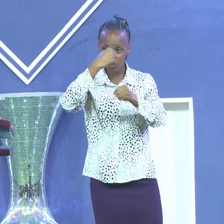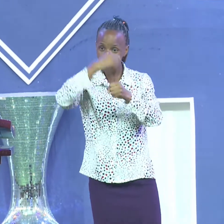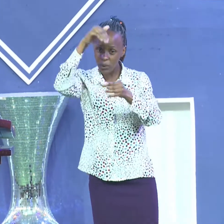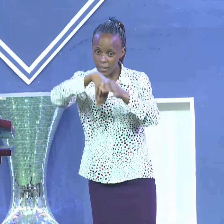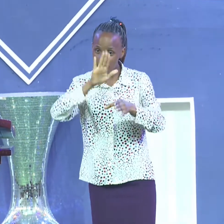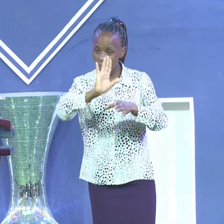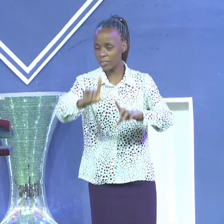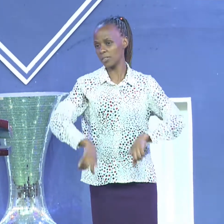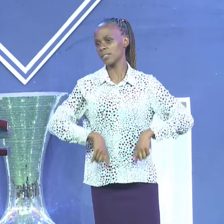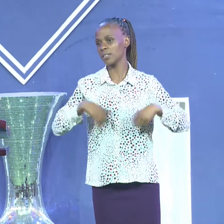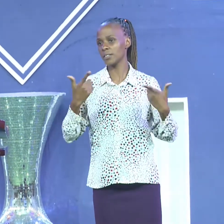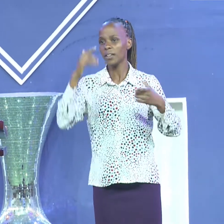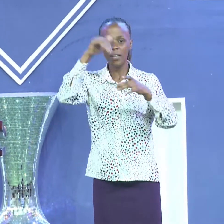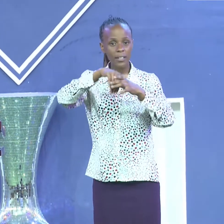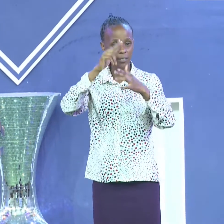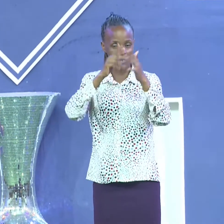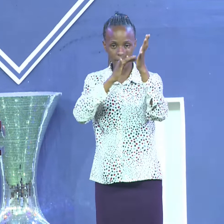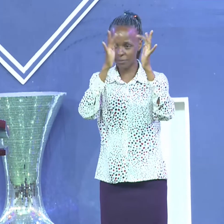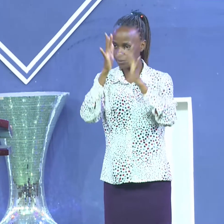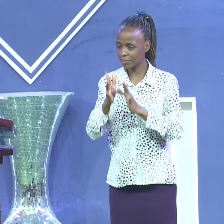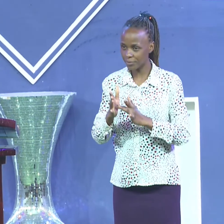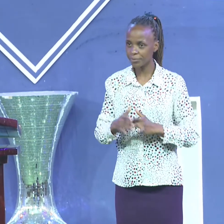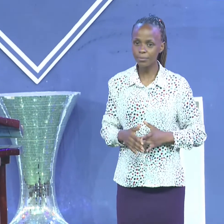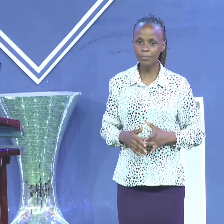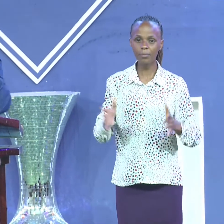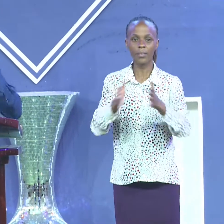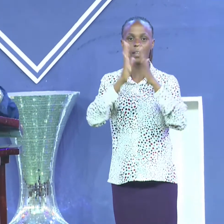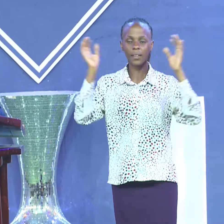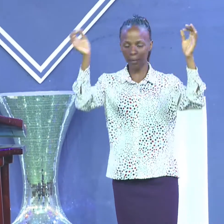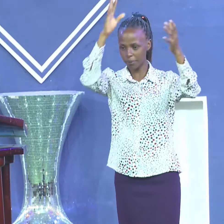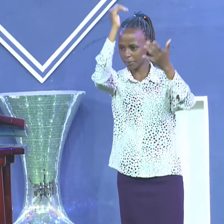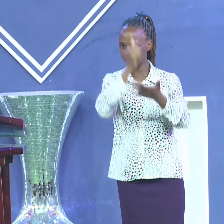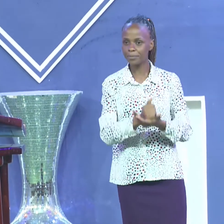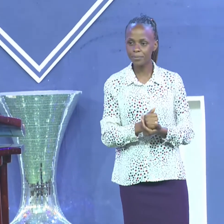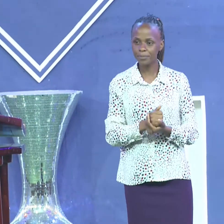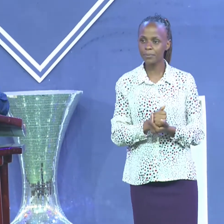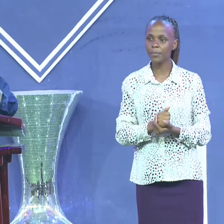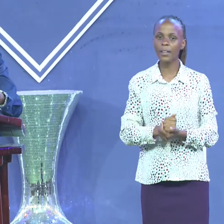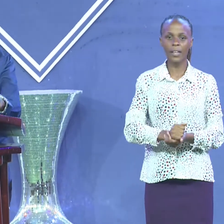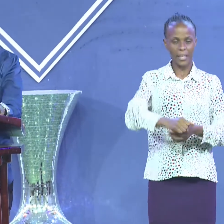God is going to do it in your life. In Jesus' name. Hallelujah. Amen.